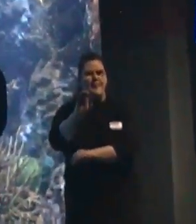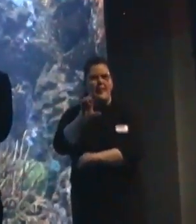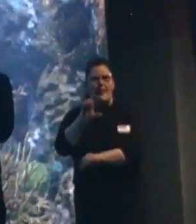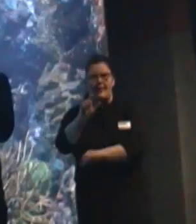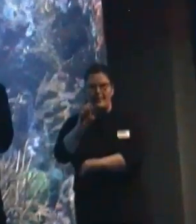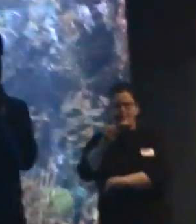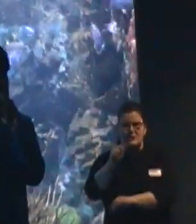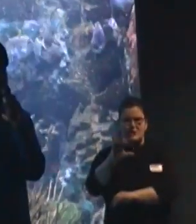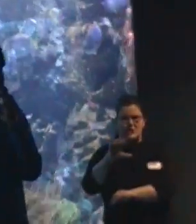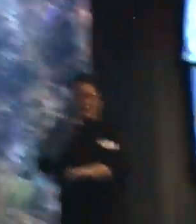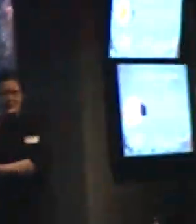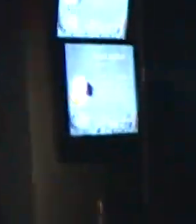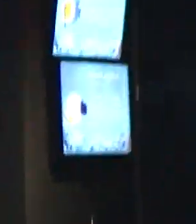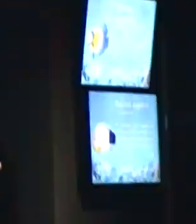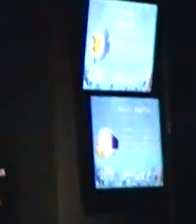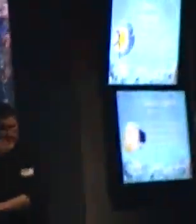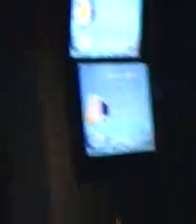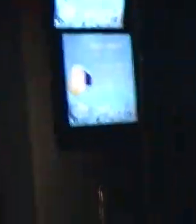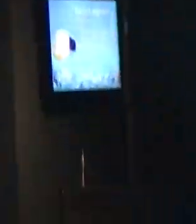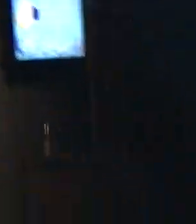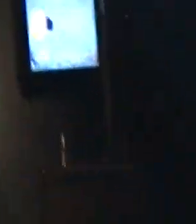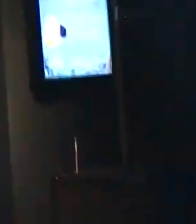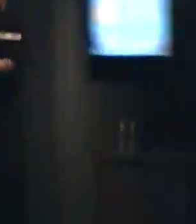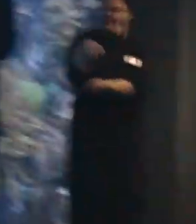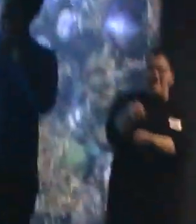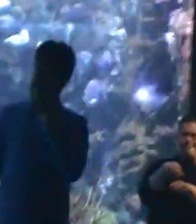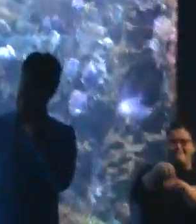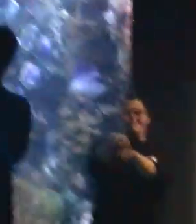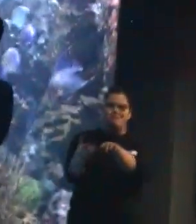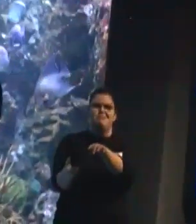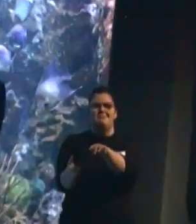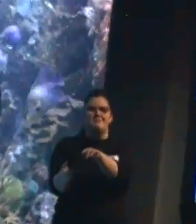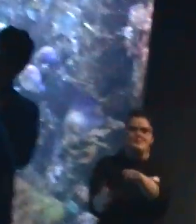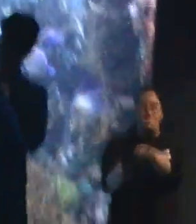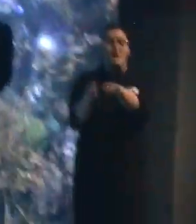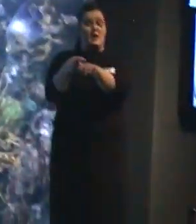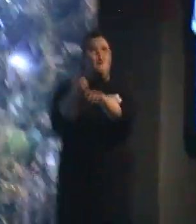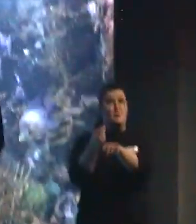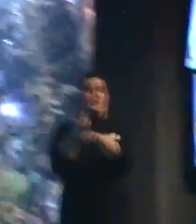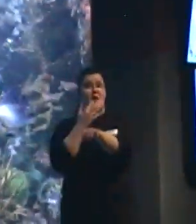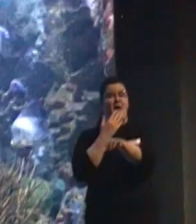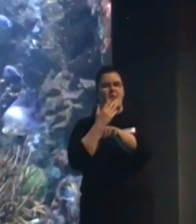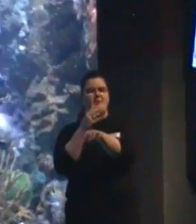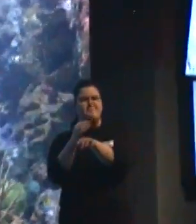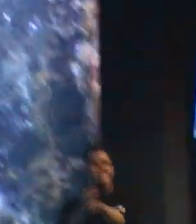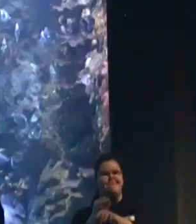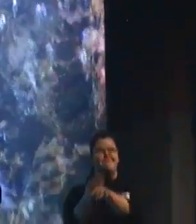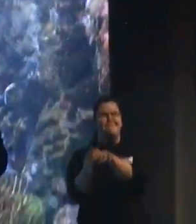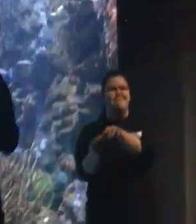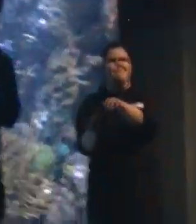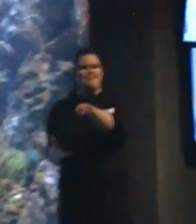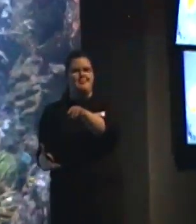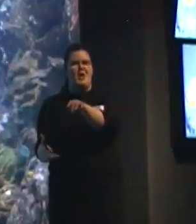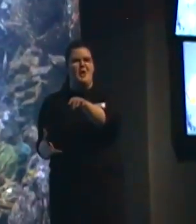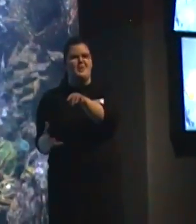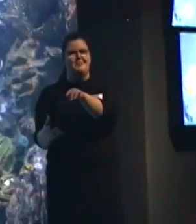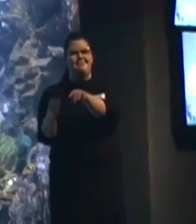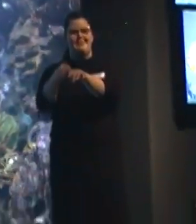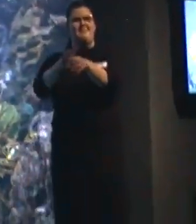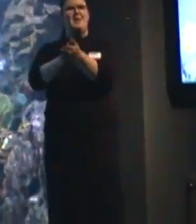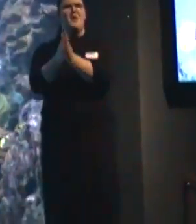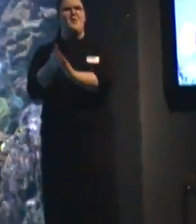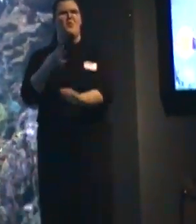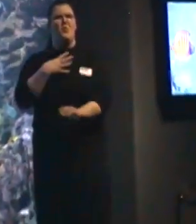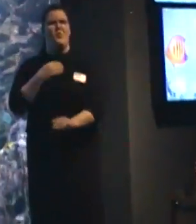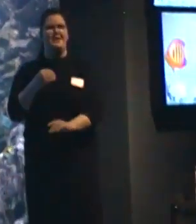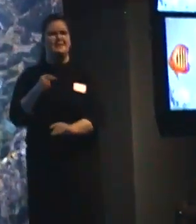is. They do lose their color because they expel the algae, but losing their color is the least of their worries. They do